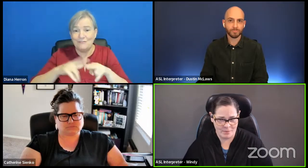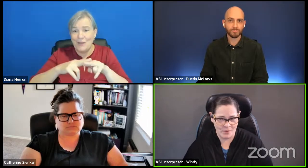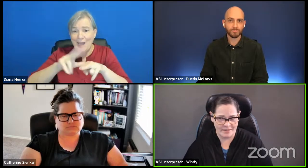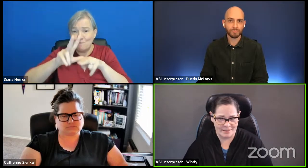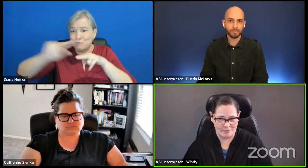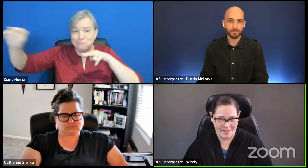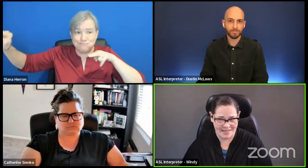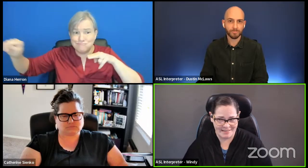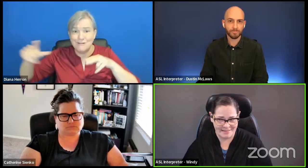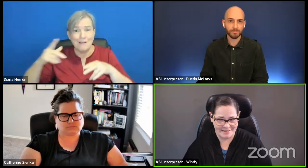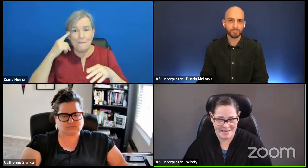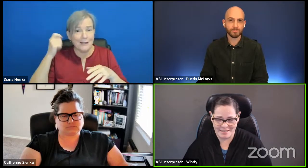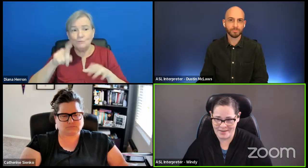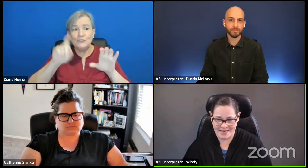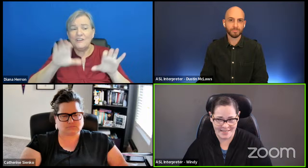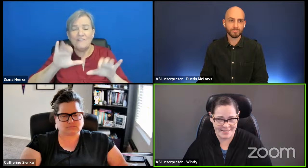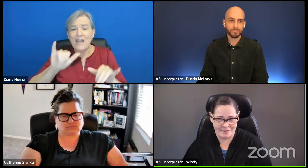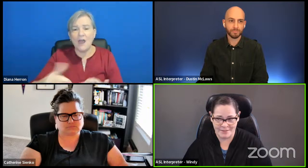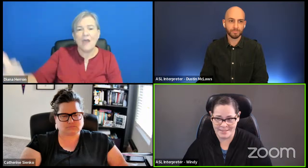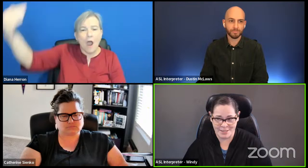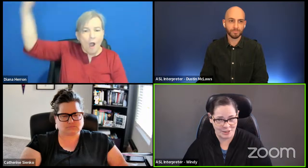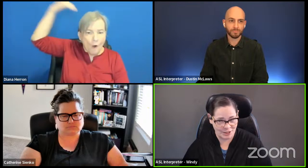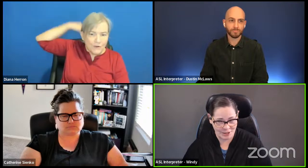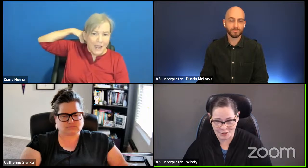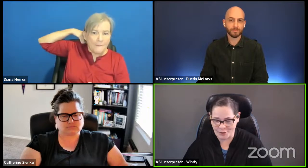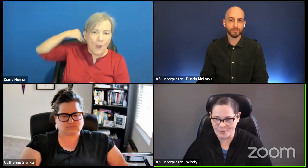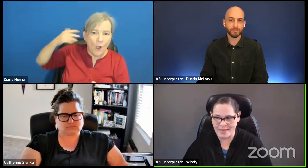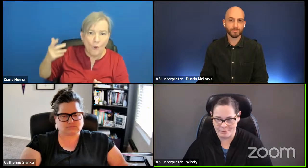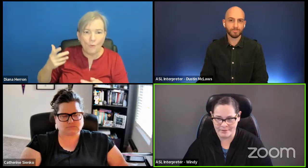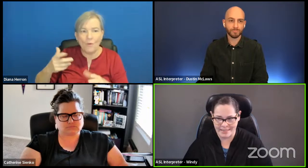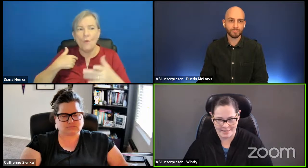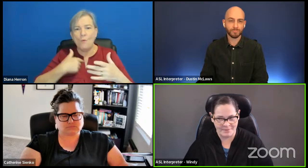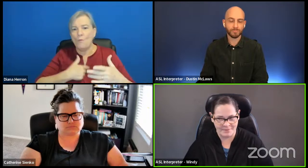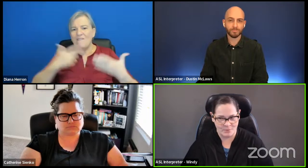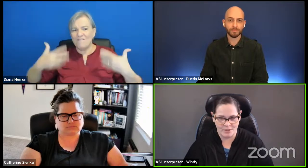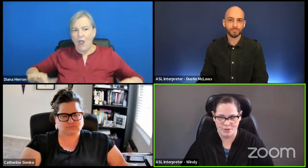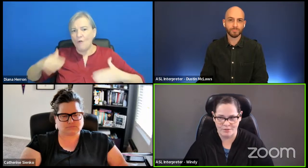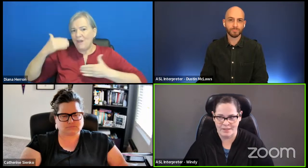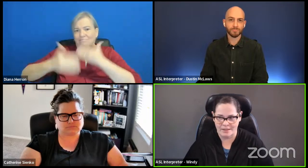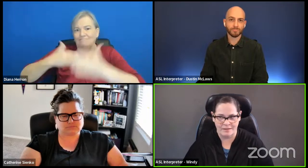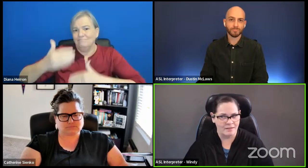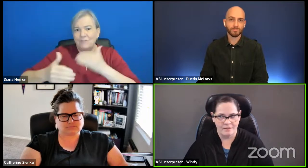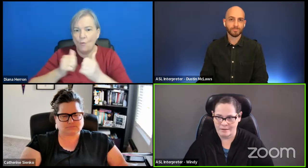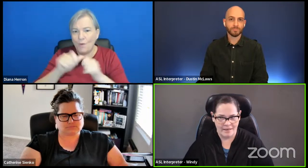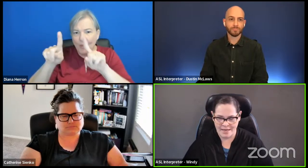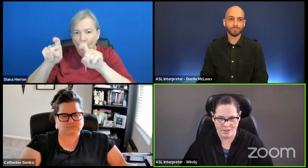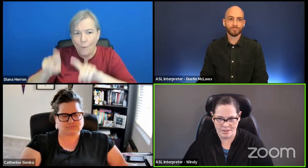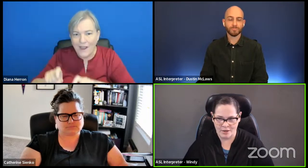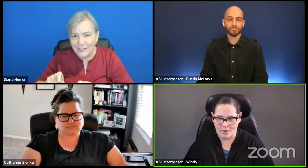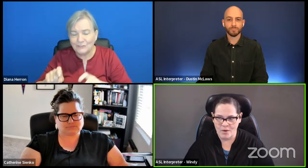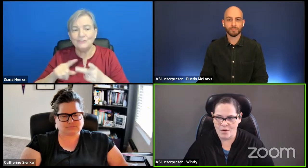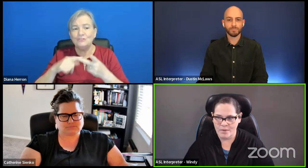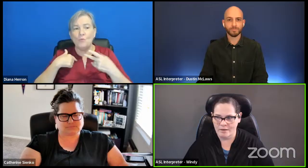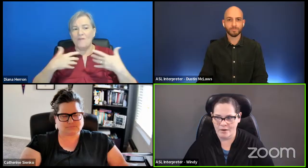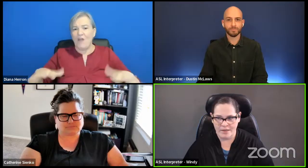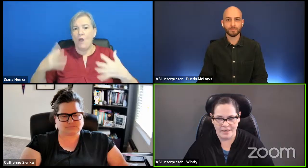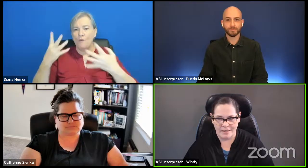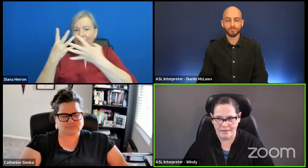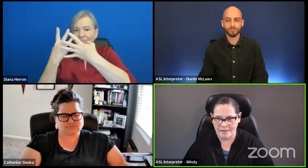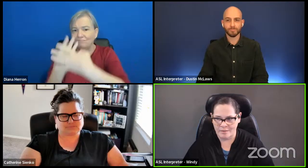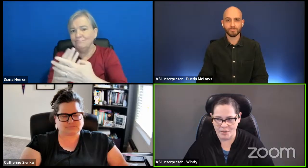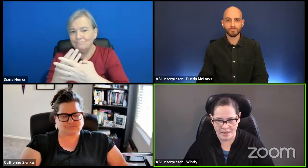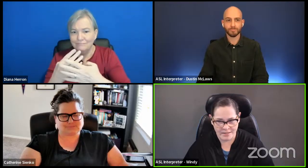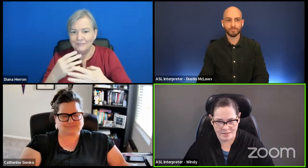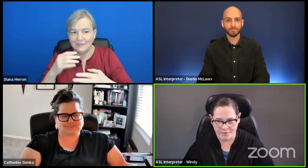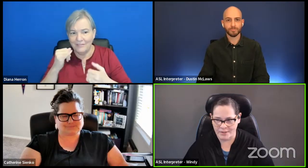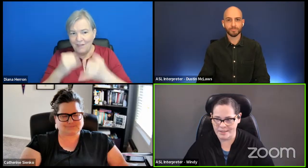think we've missed the boat on that already, that train has left the station long ago, but that's something we should have done ages ago. We are